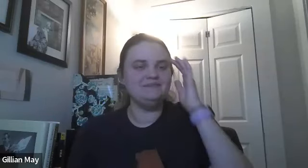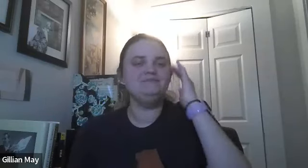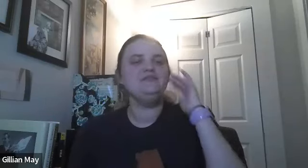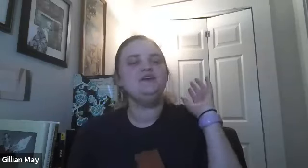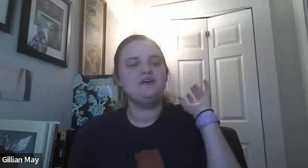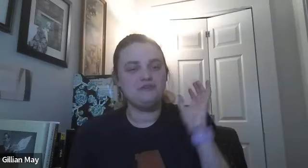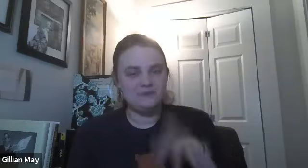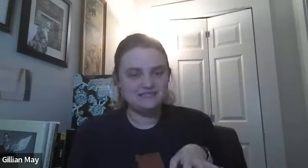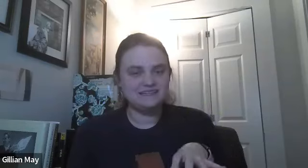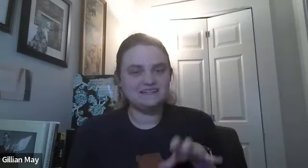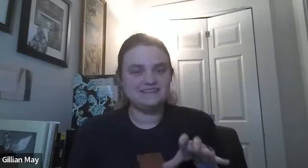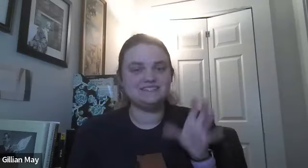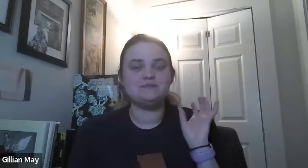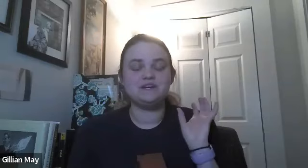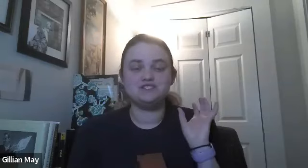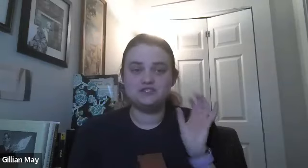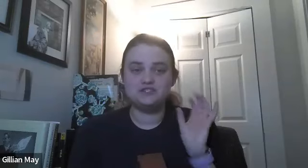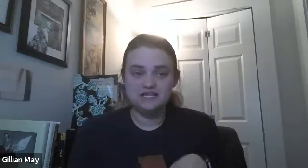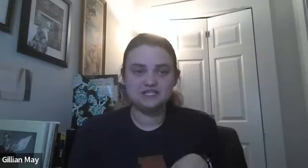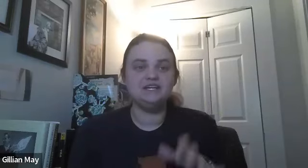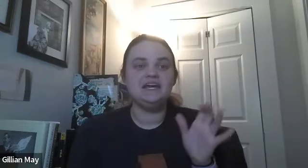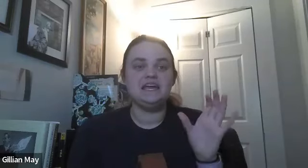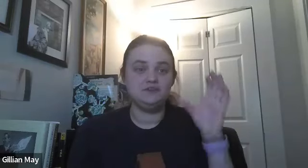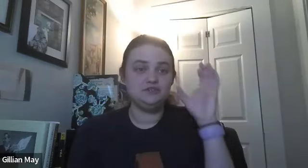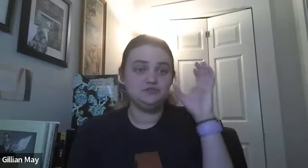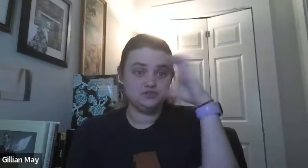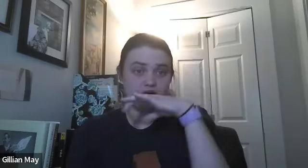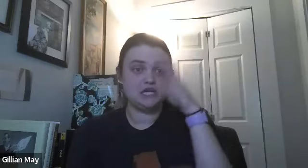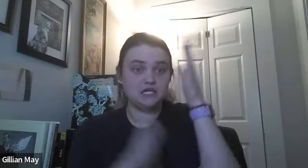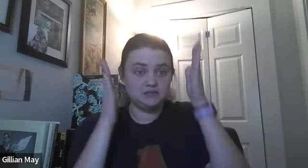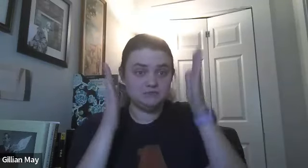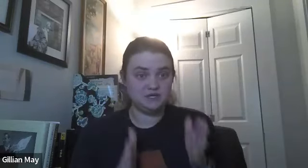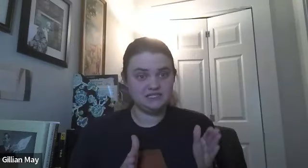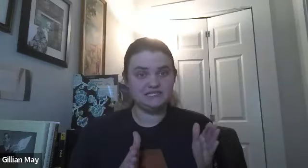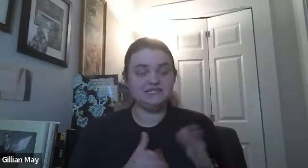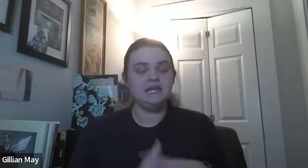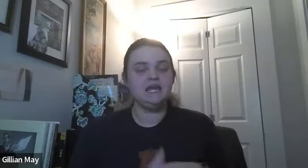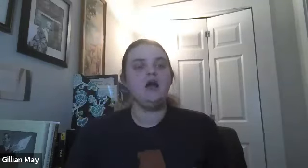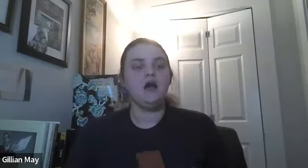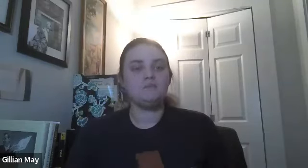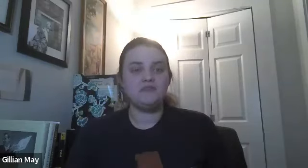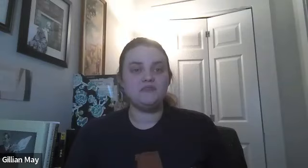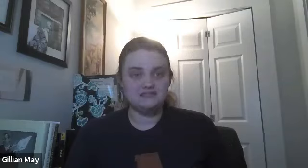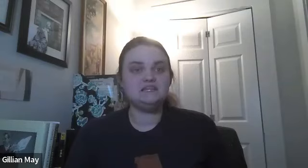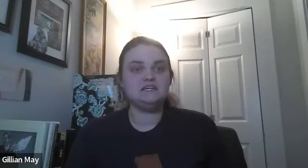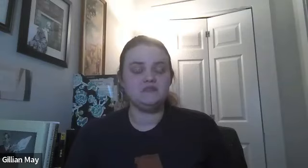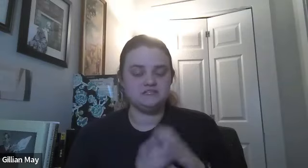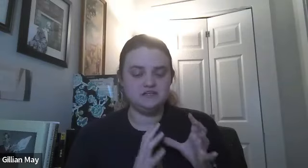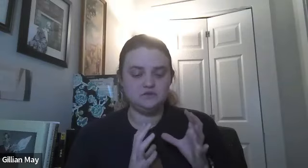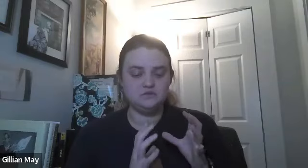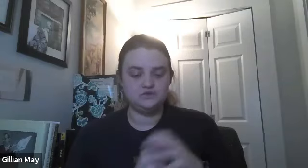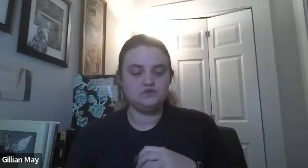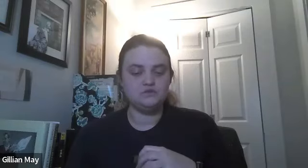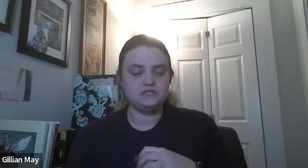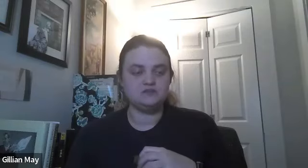The reason I say this is because stranger, if you do strange person, that's like those are the ones that you're